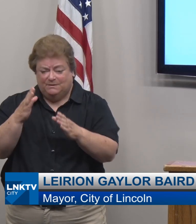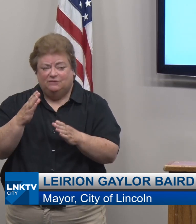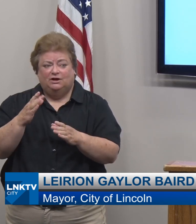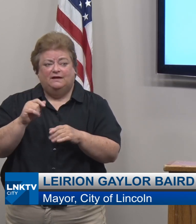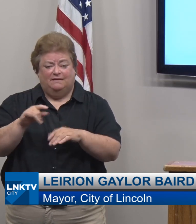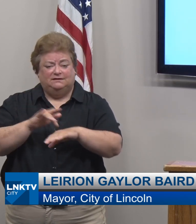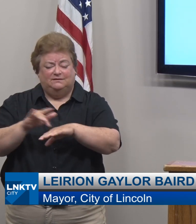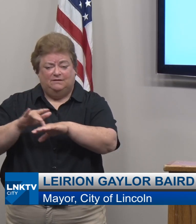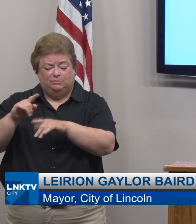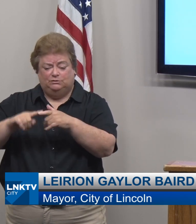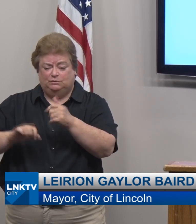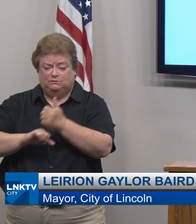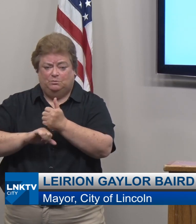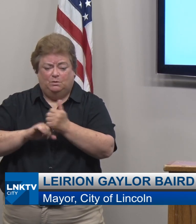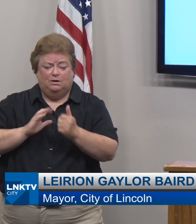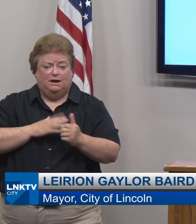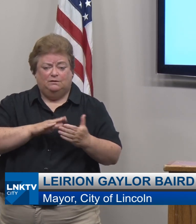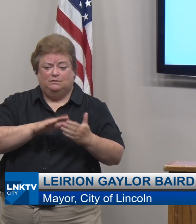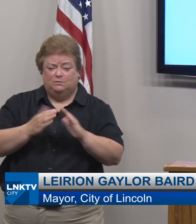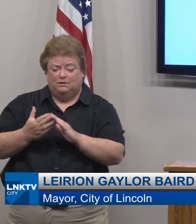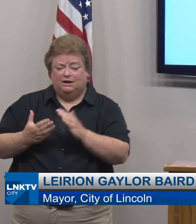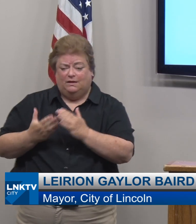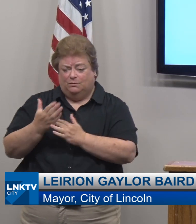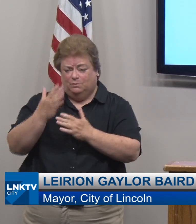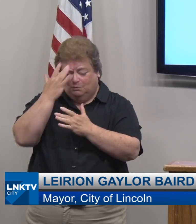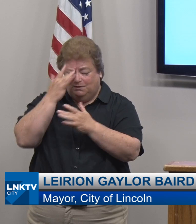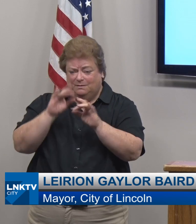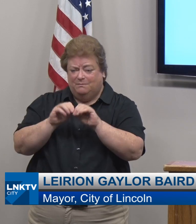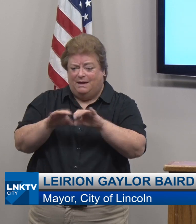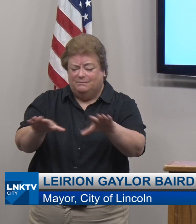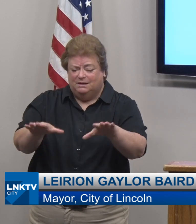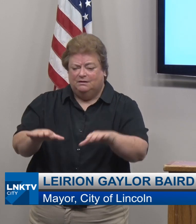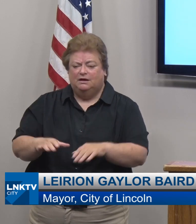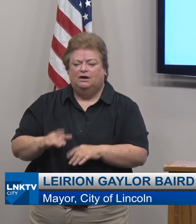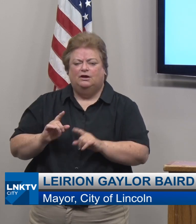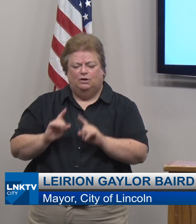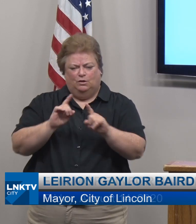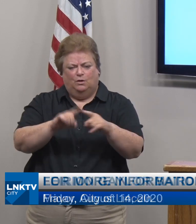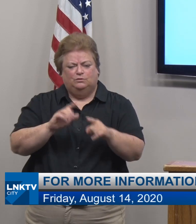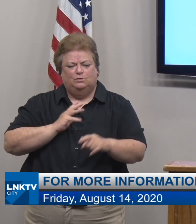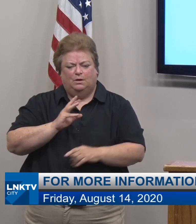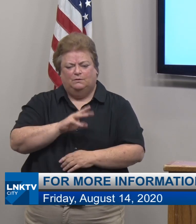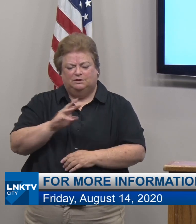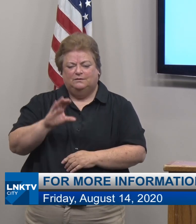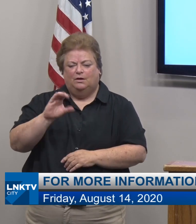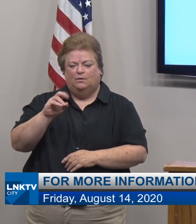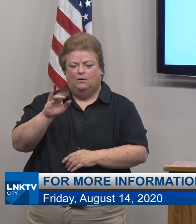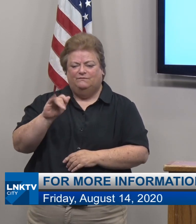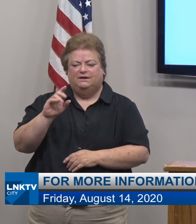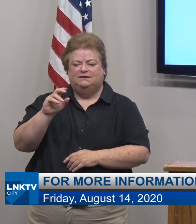to support our community throughout this pandemic, we encourage everyone to visit our website at